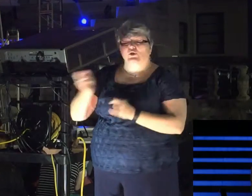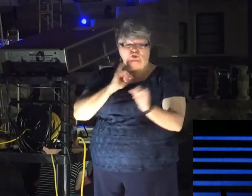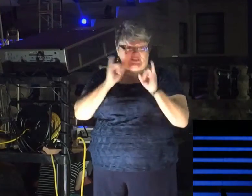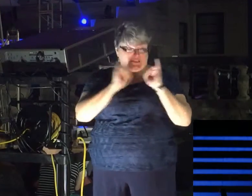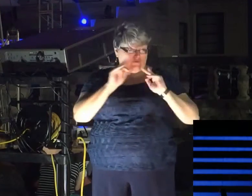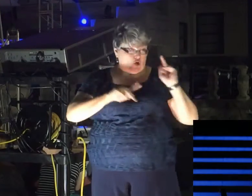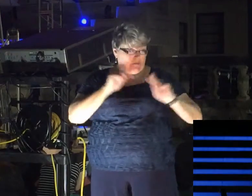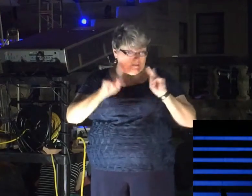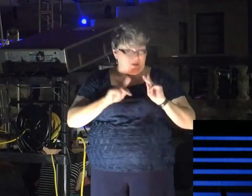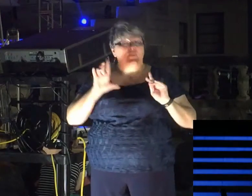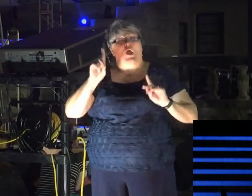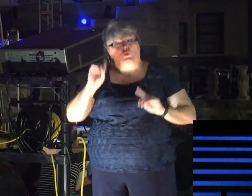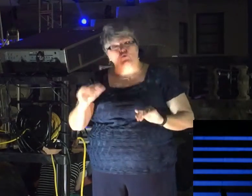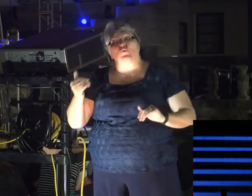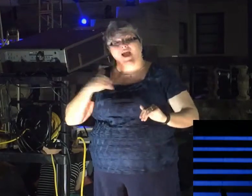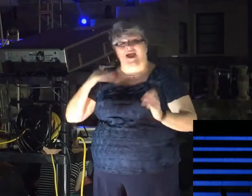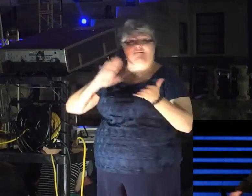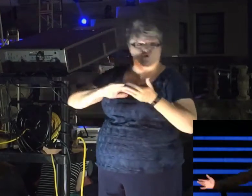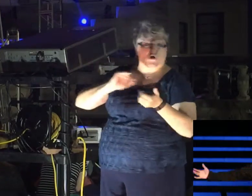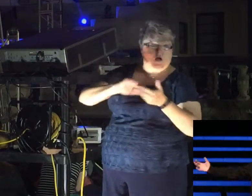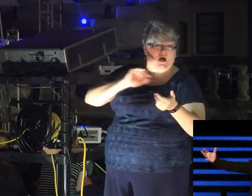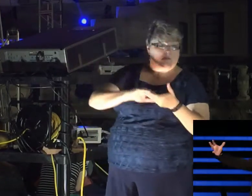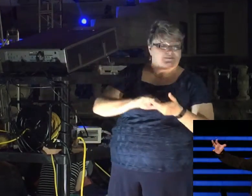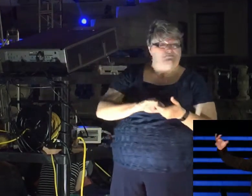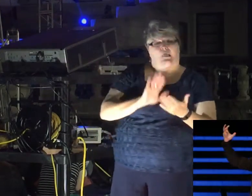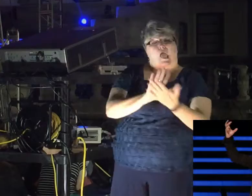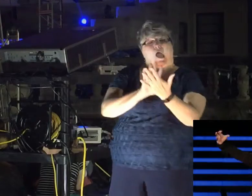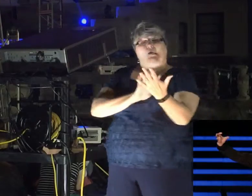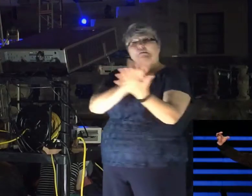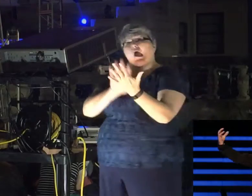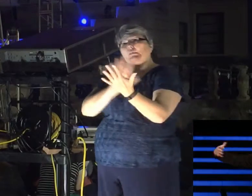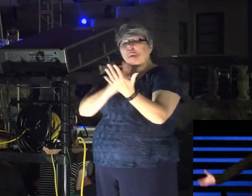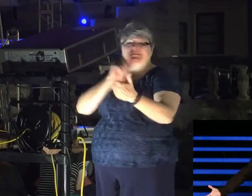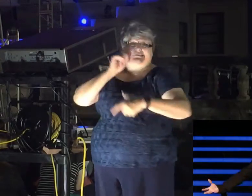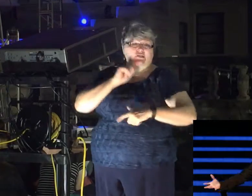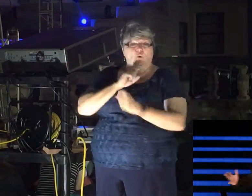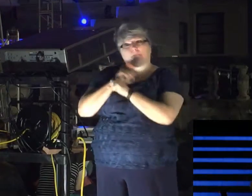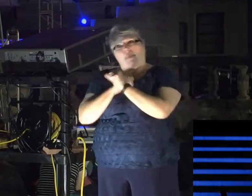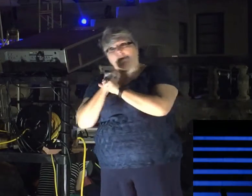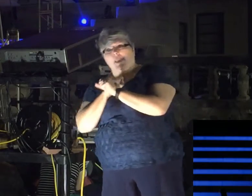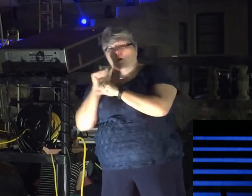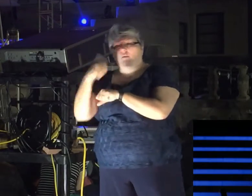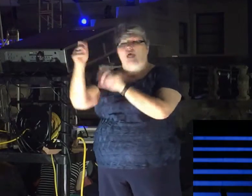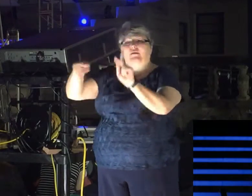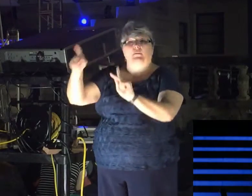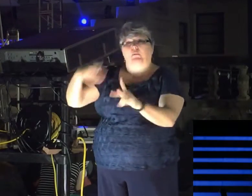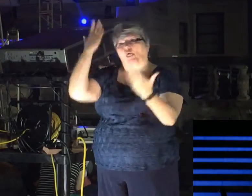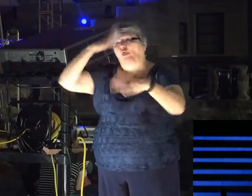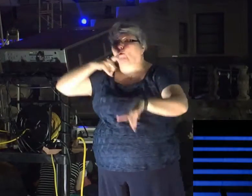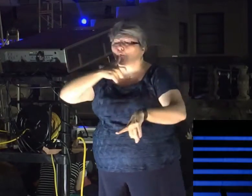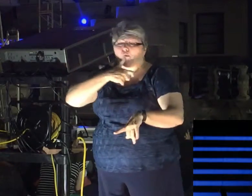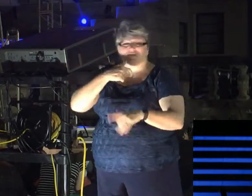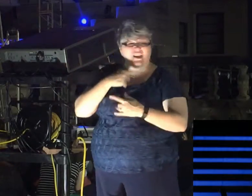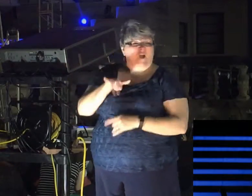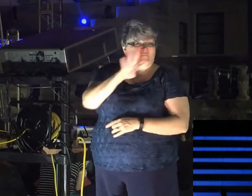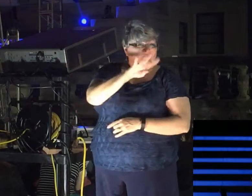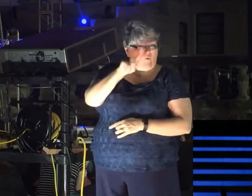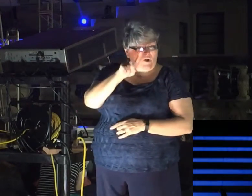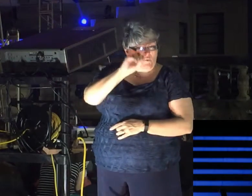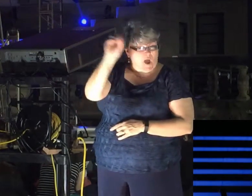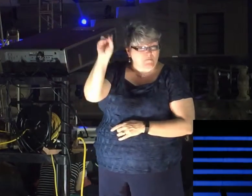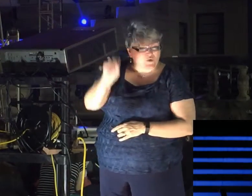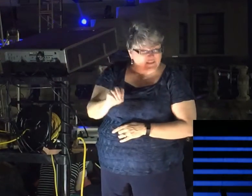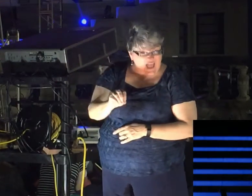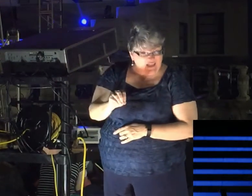hookups, when she interviewed people that do have hookups, have anonymous sexual or making out encounters with other people, she